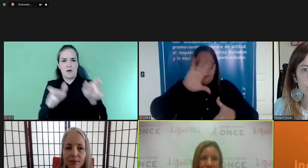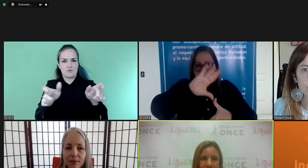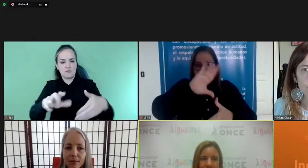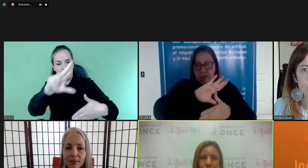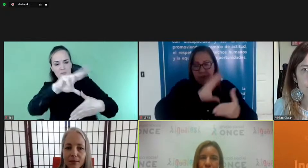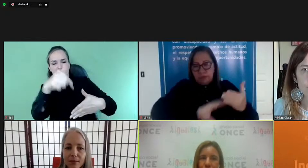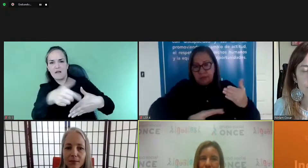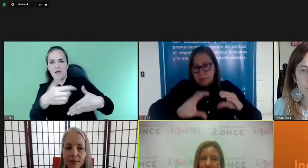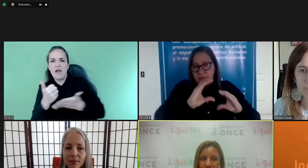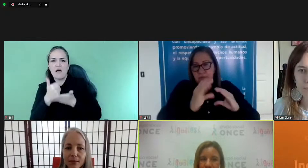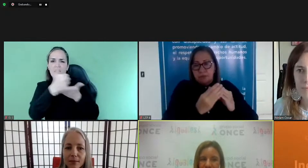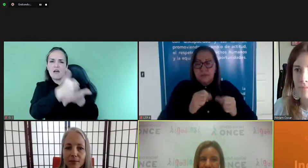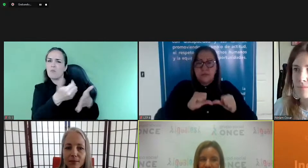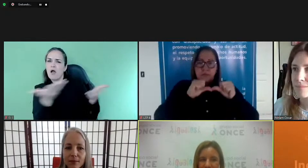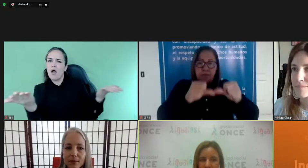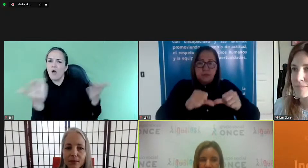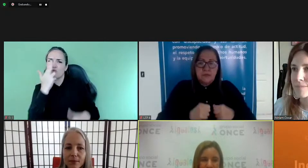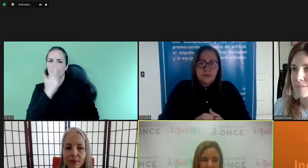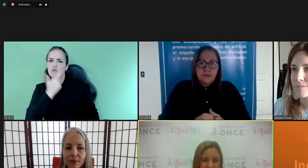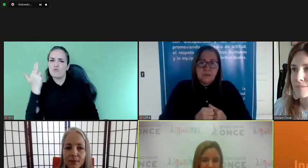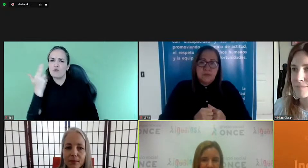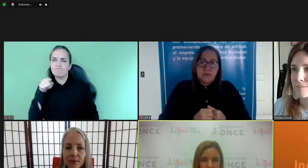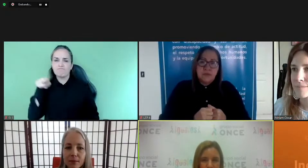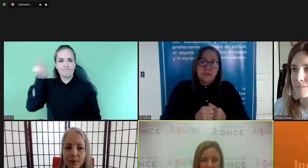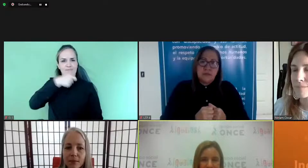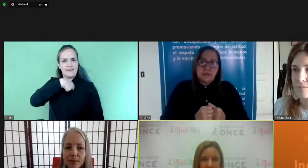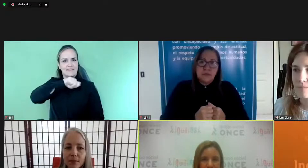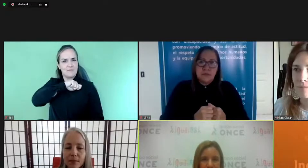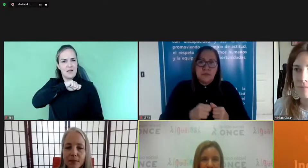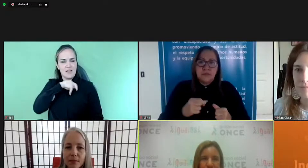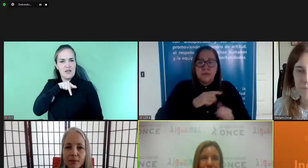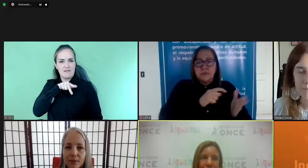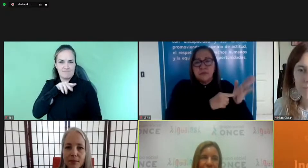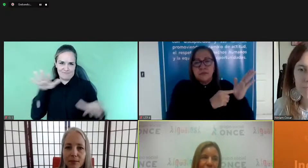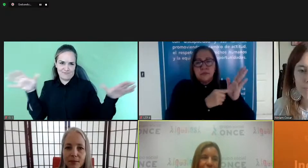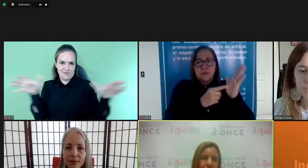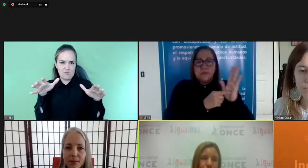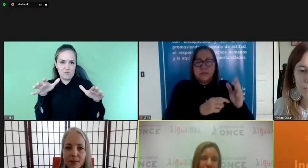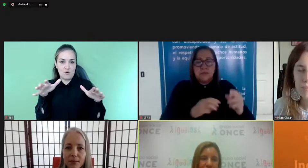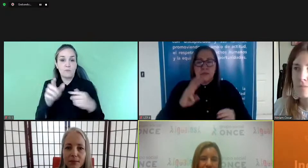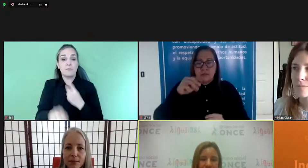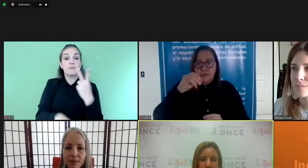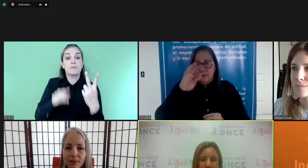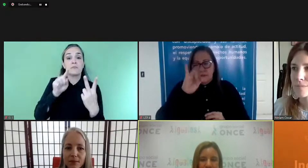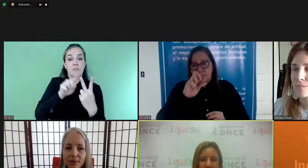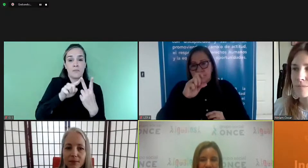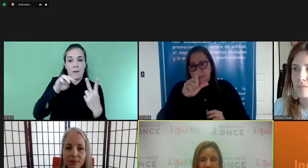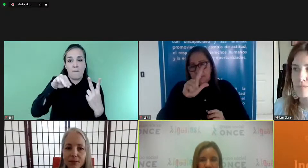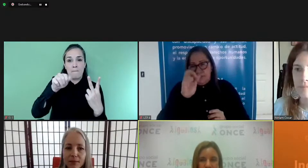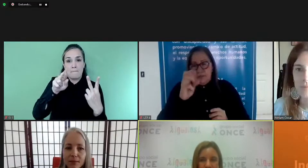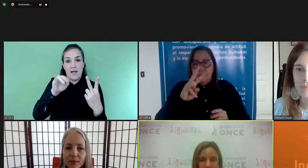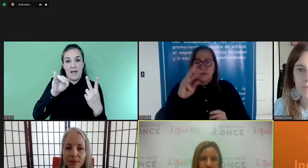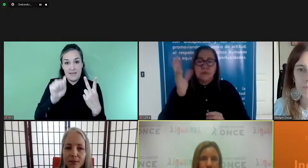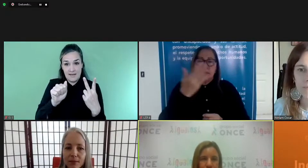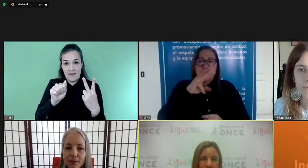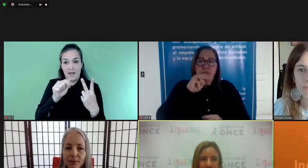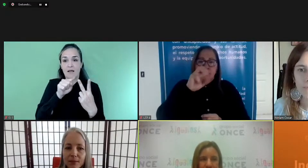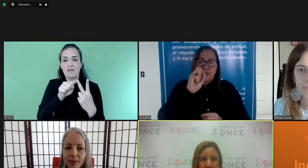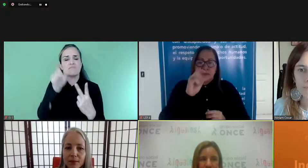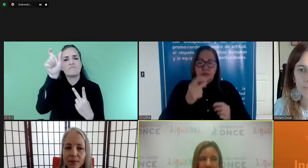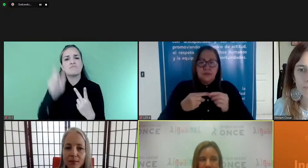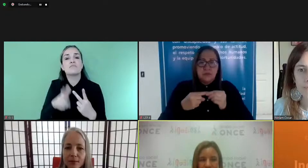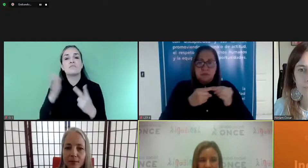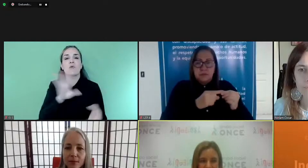persons with disabilities uh latin america and the caribbean and next we will have meridena garcia